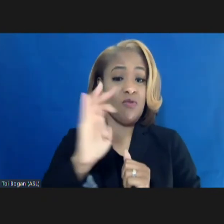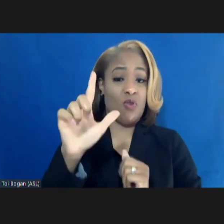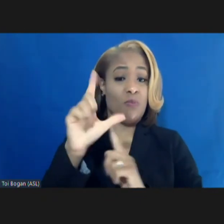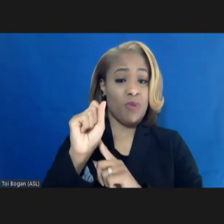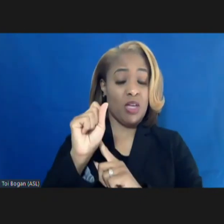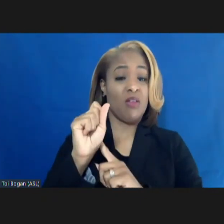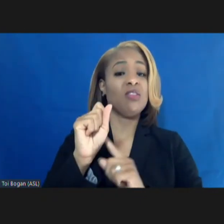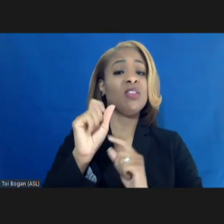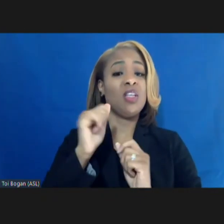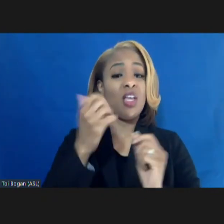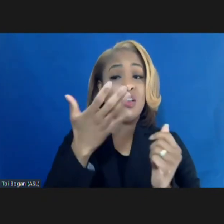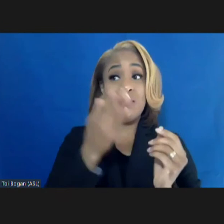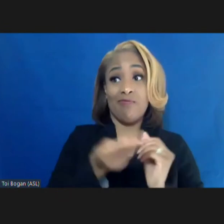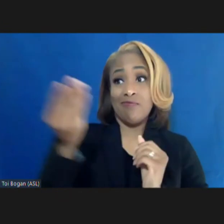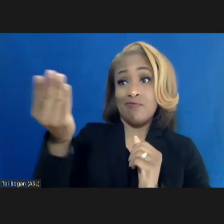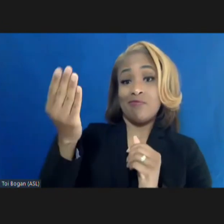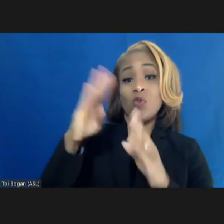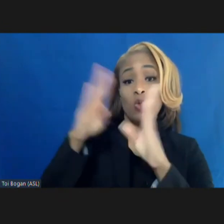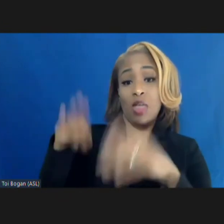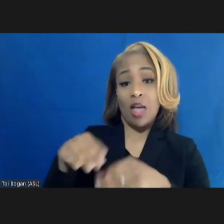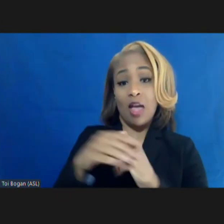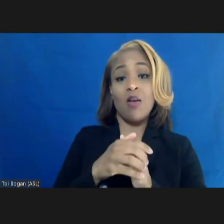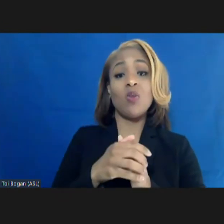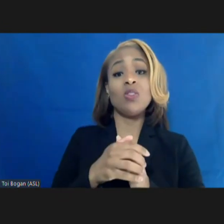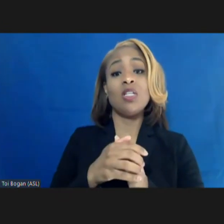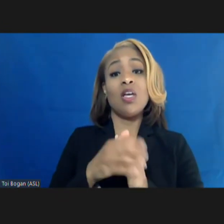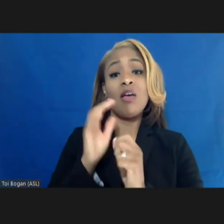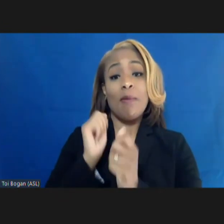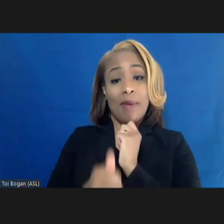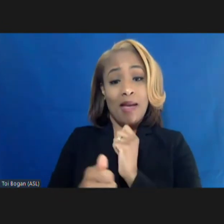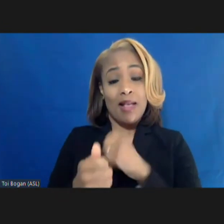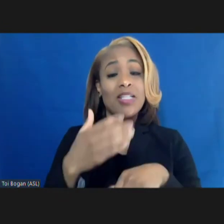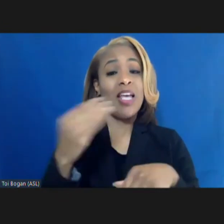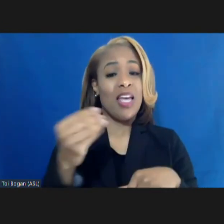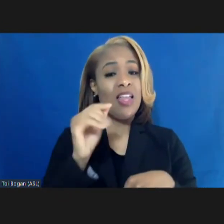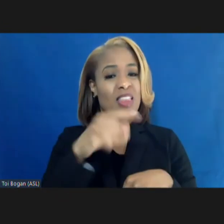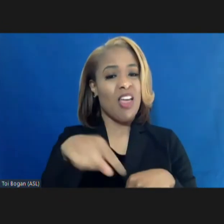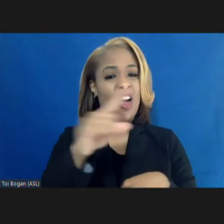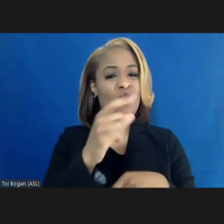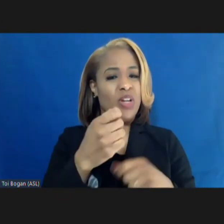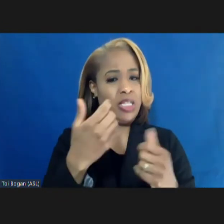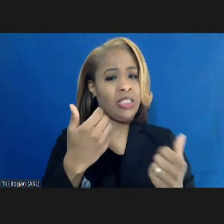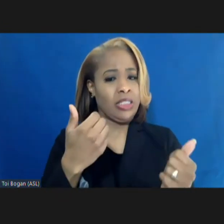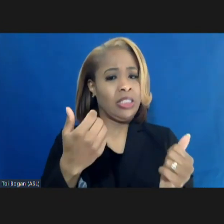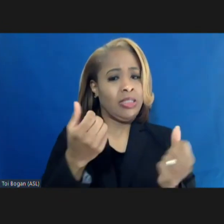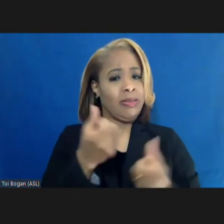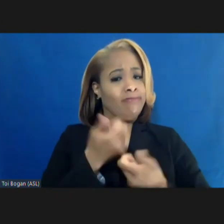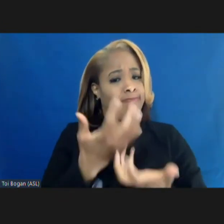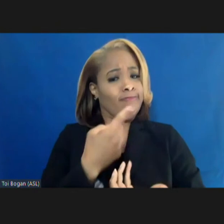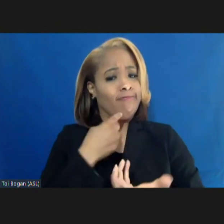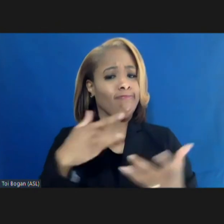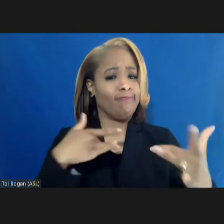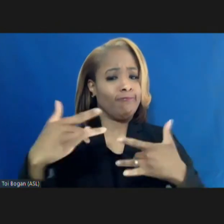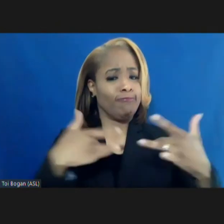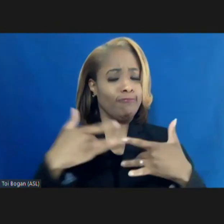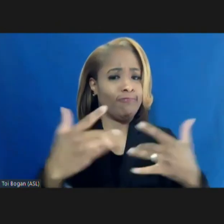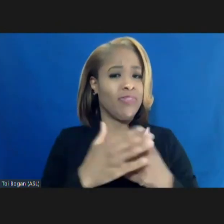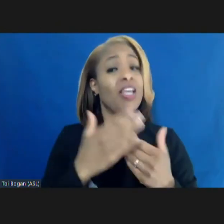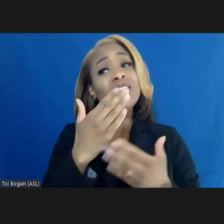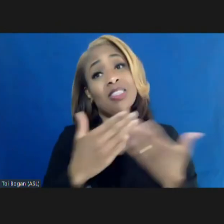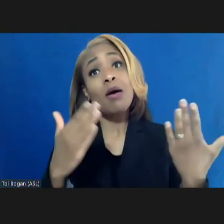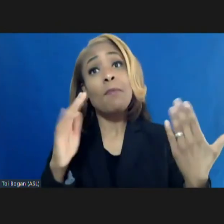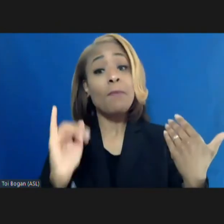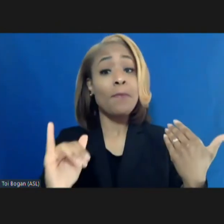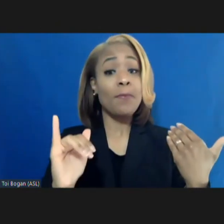passed to the House and a number that our office has already expressed small concerns about, in particular, and some